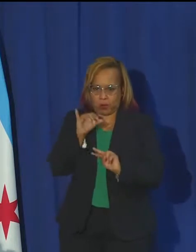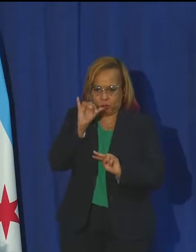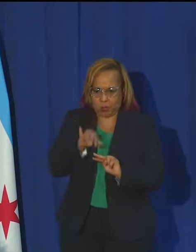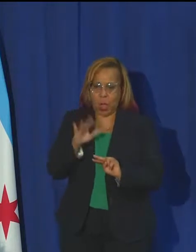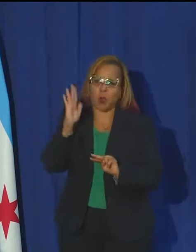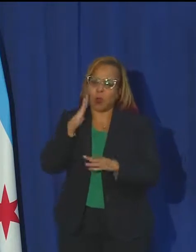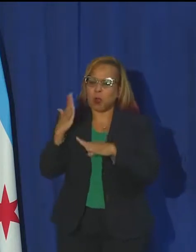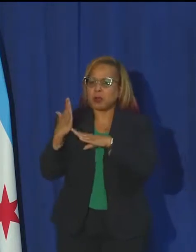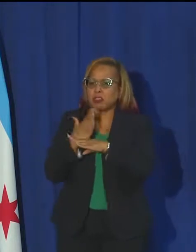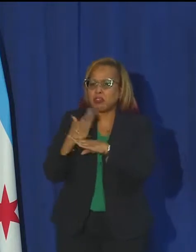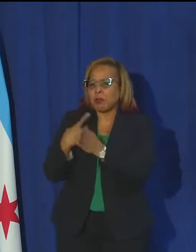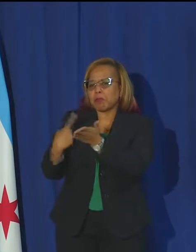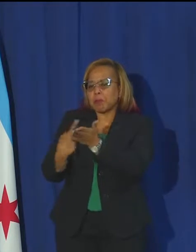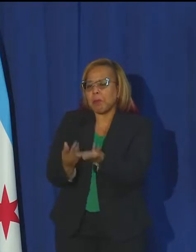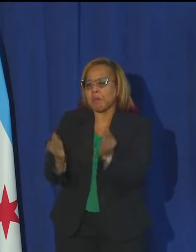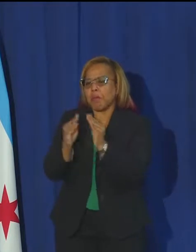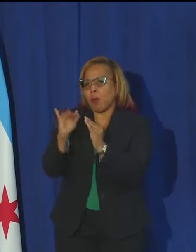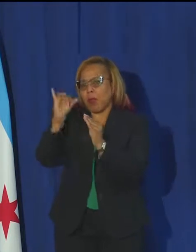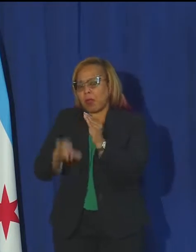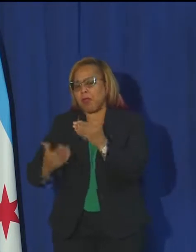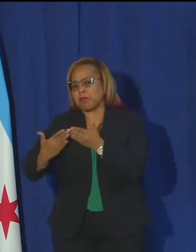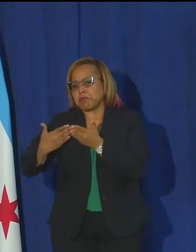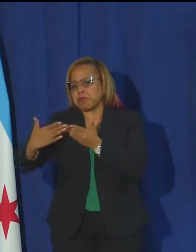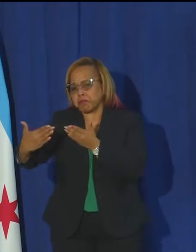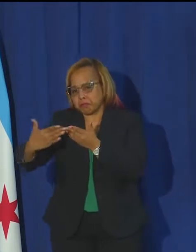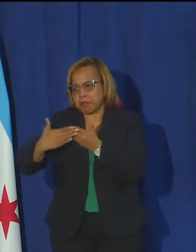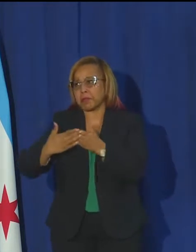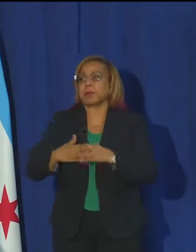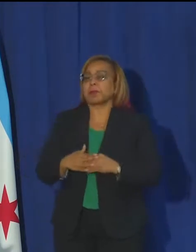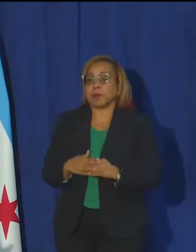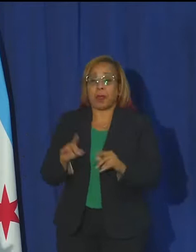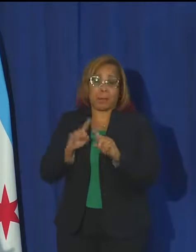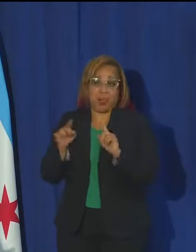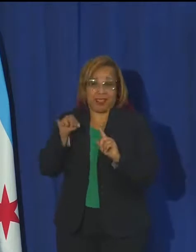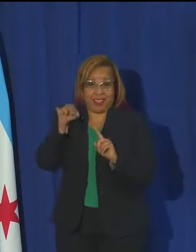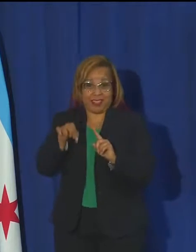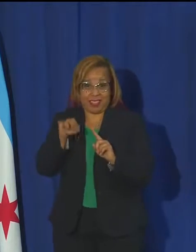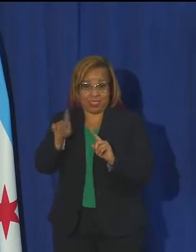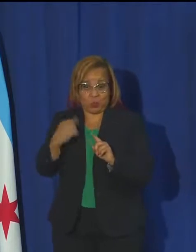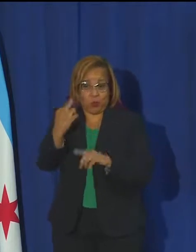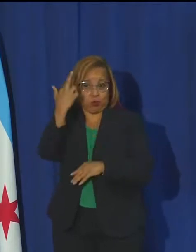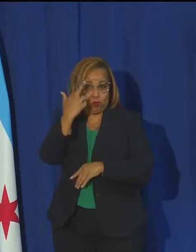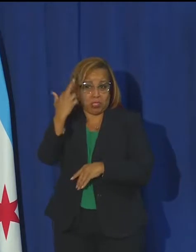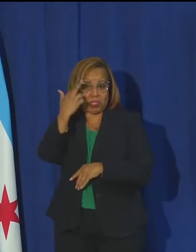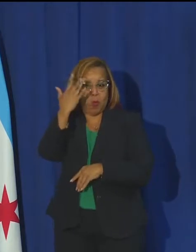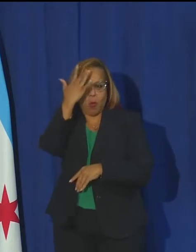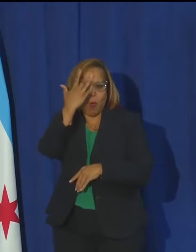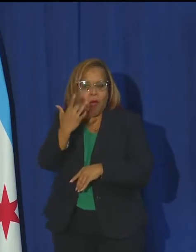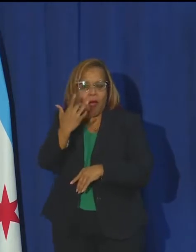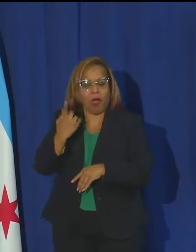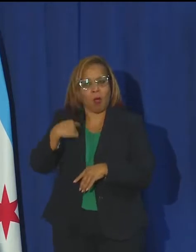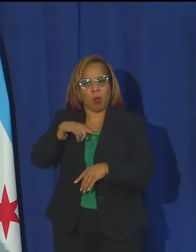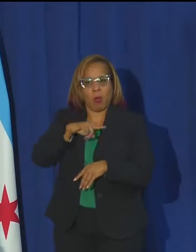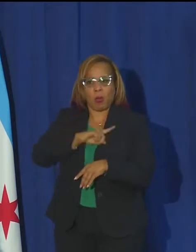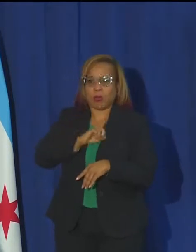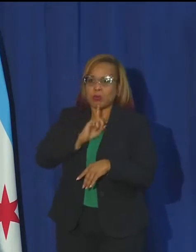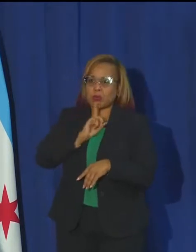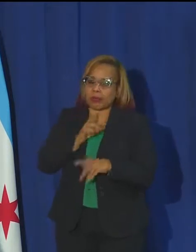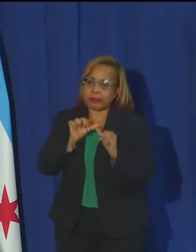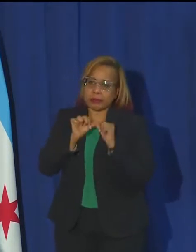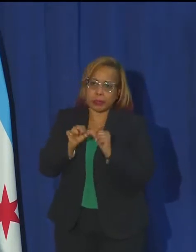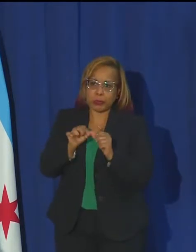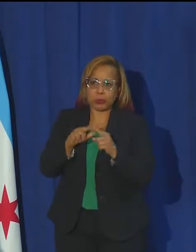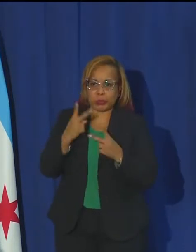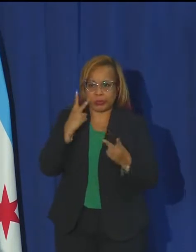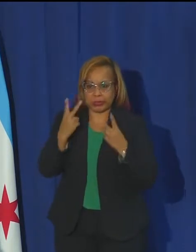We'll be sharing and talking more about it in the days and weeks to come. But this is one reason why we are broadly continuing